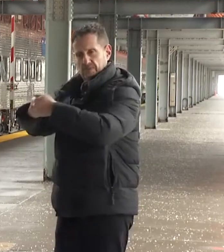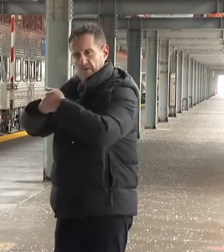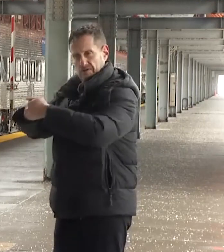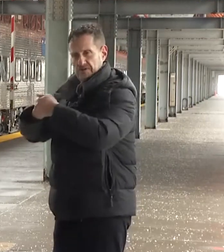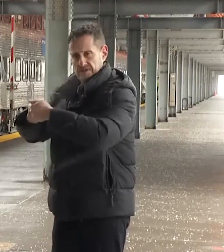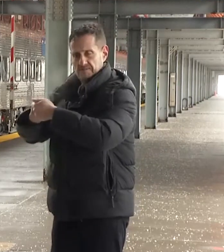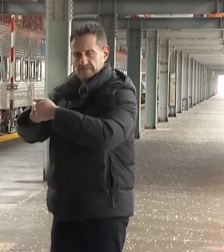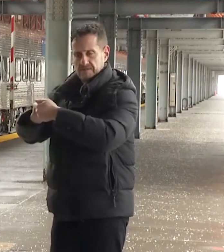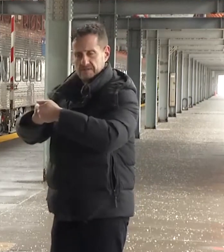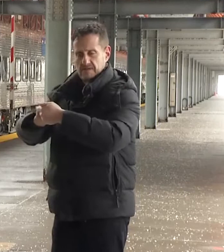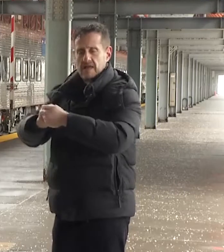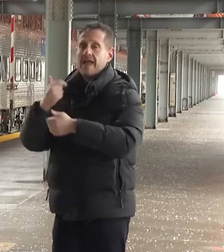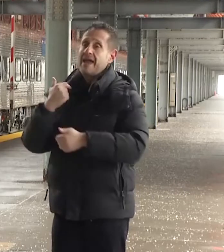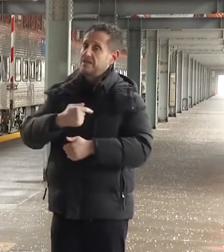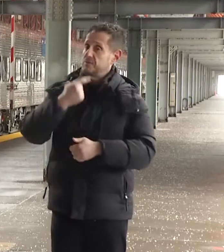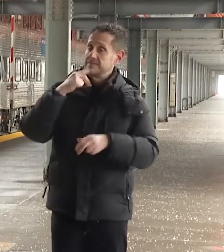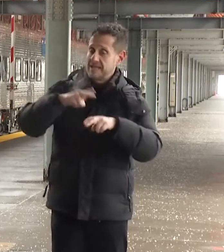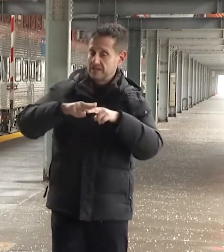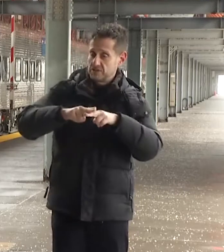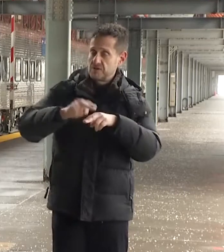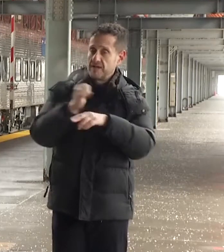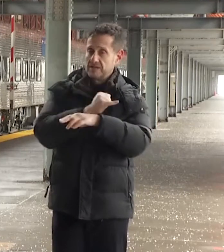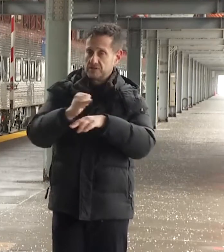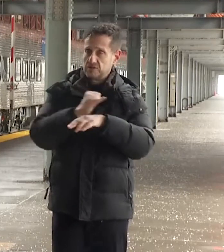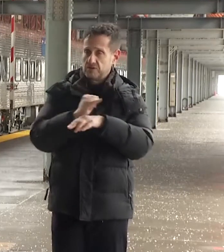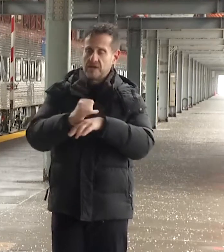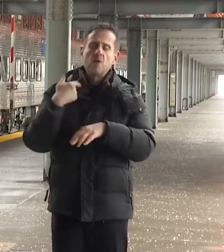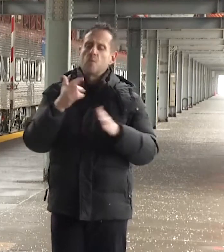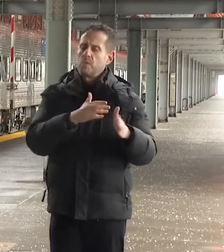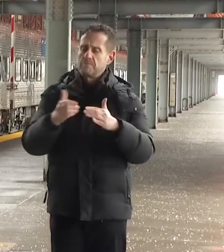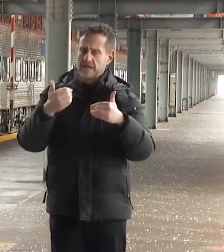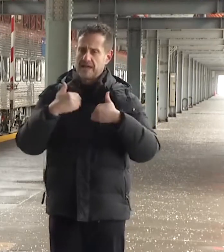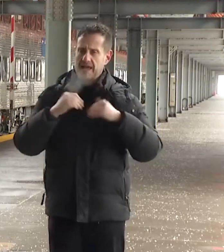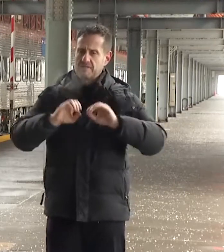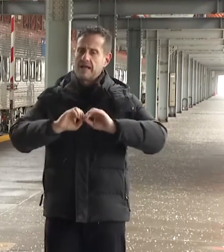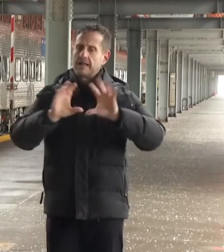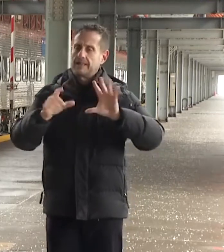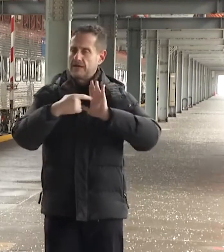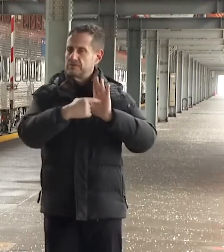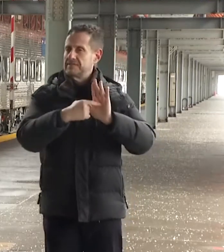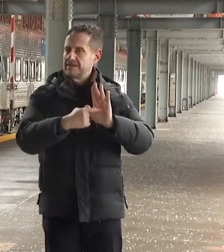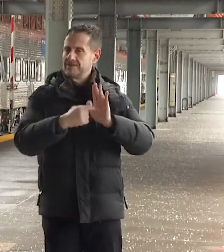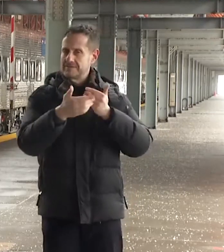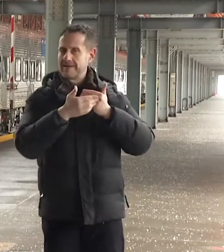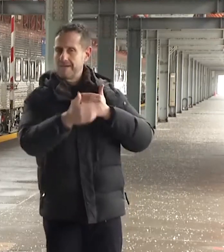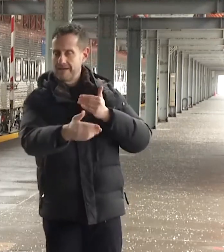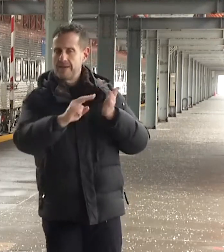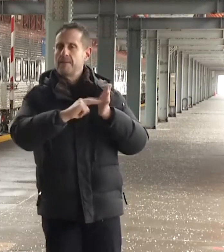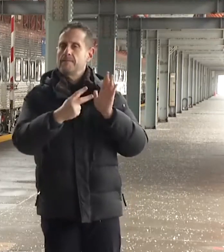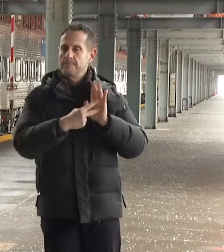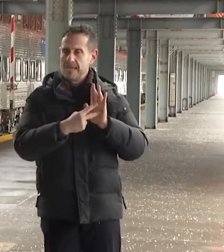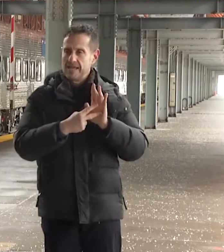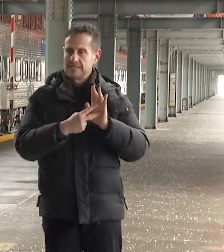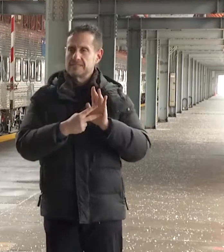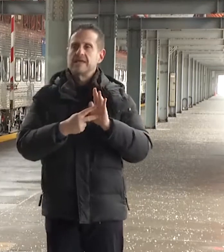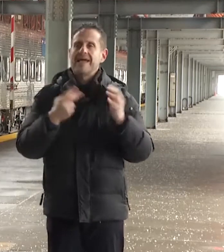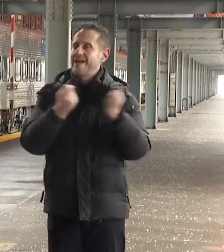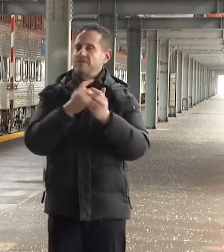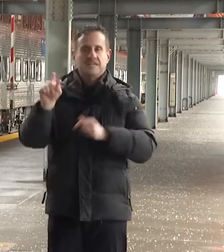partnership. And as we say in the rail industry, we plan to have clear signals ahead. That means the signals will all be